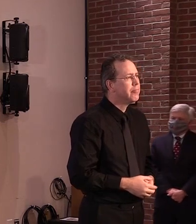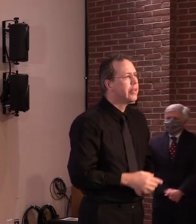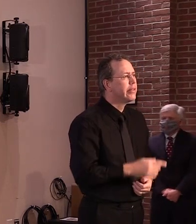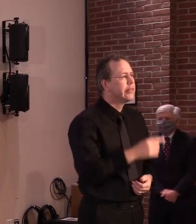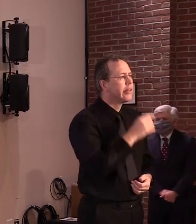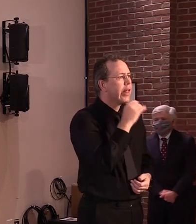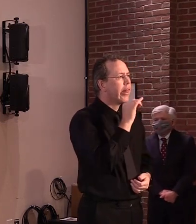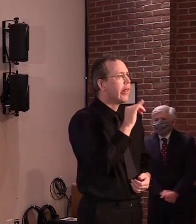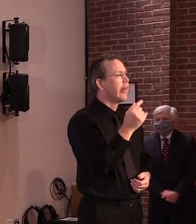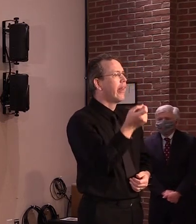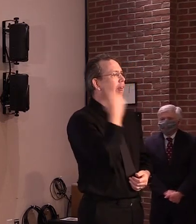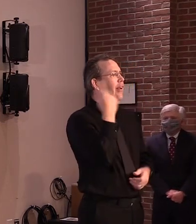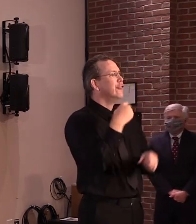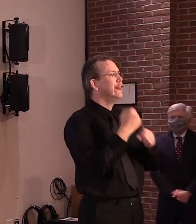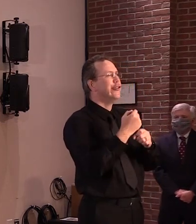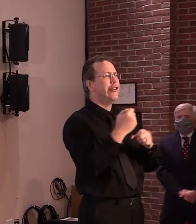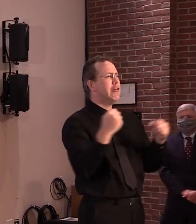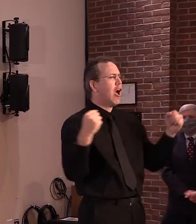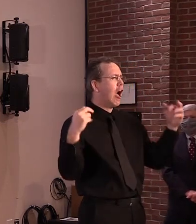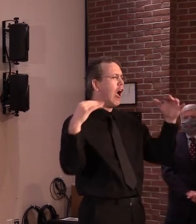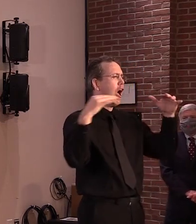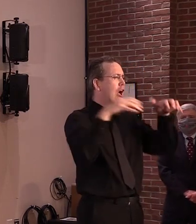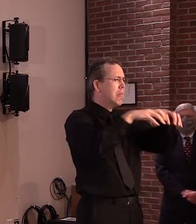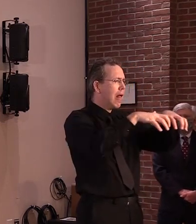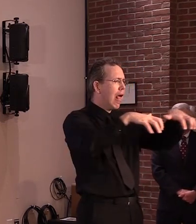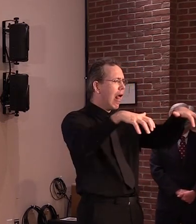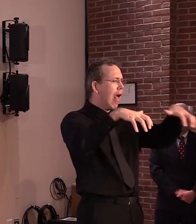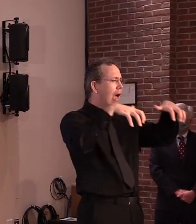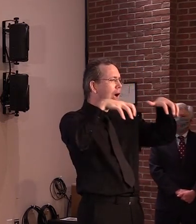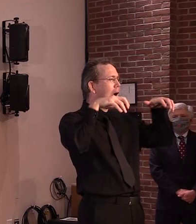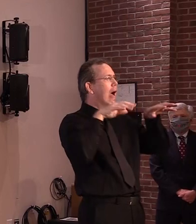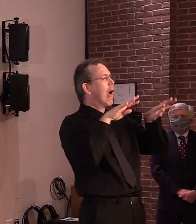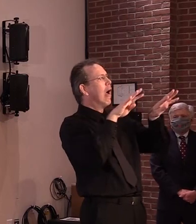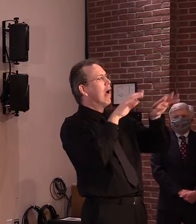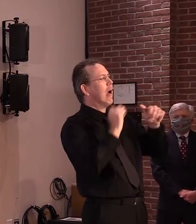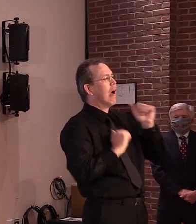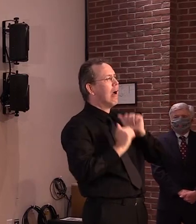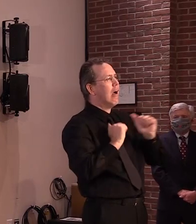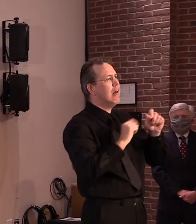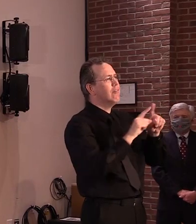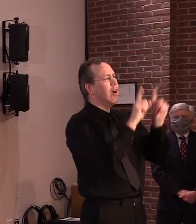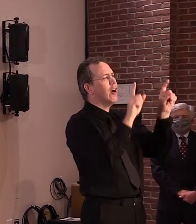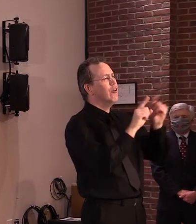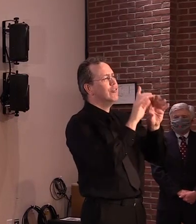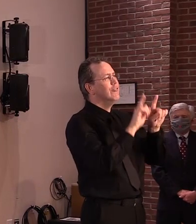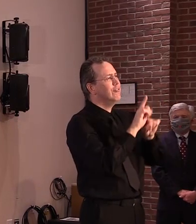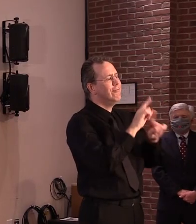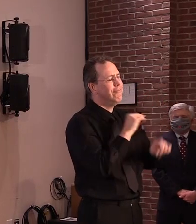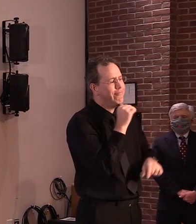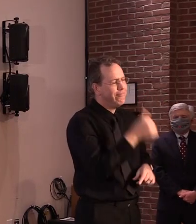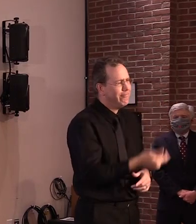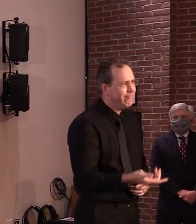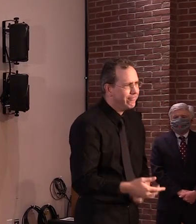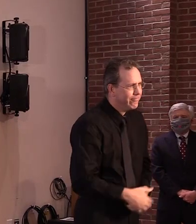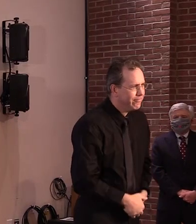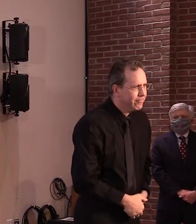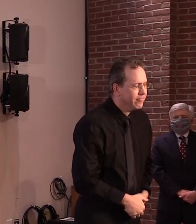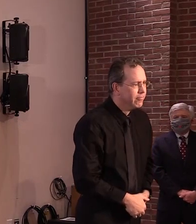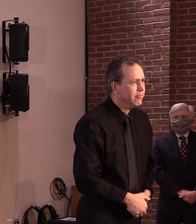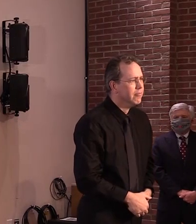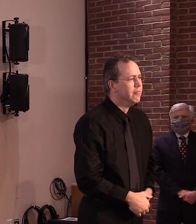but the gathering that might be anticipated before that. Okay, and so would that be something maybe